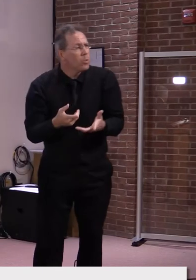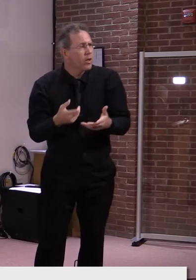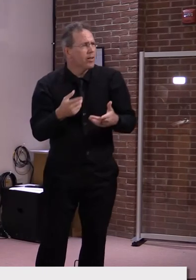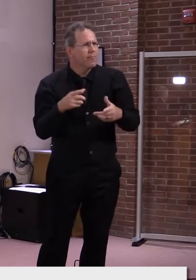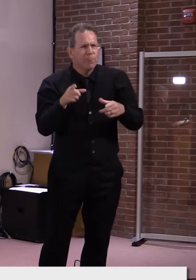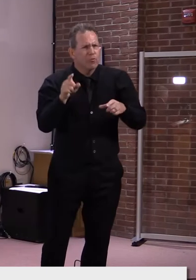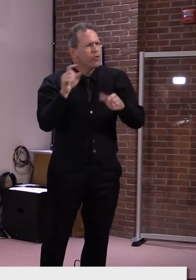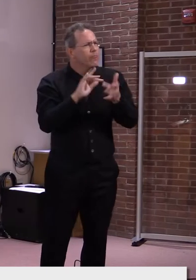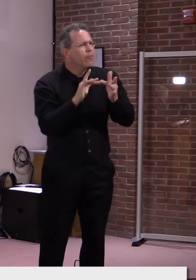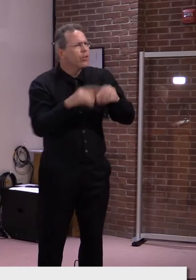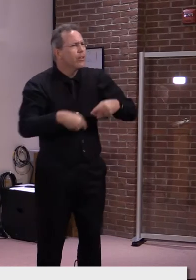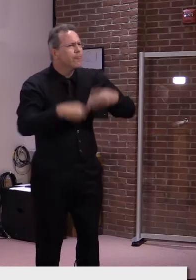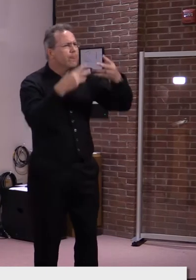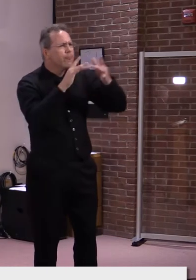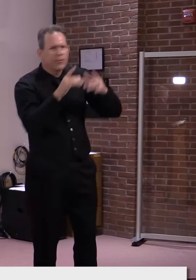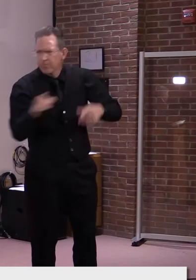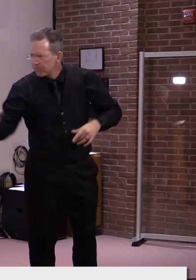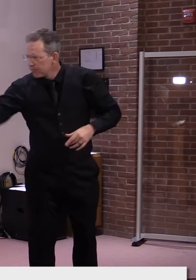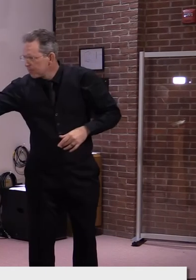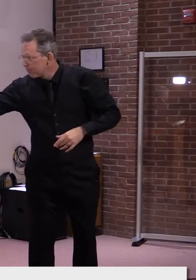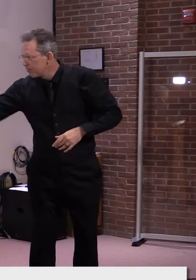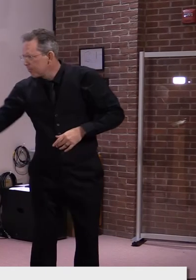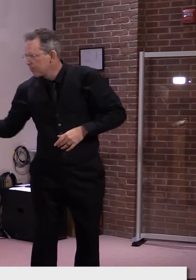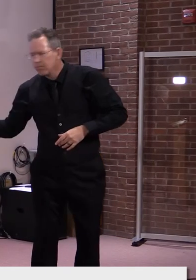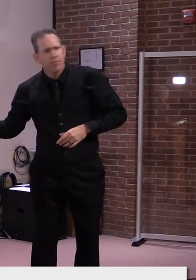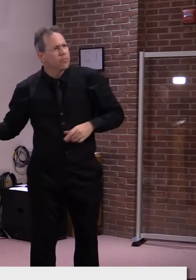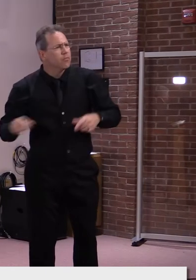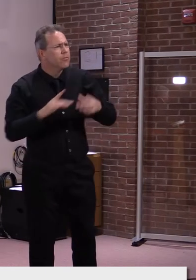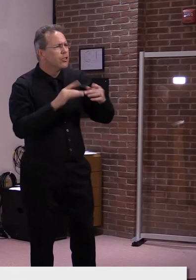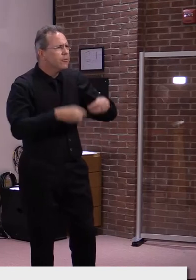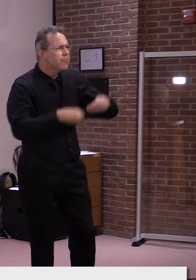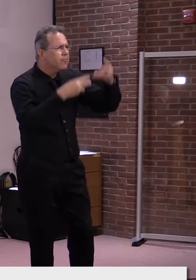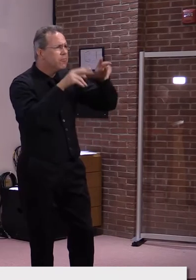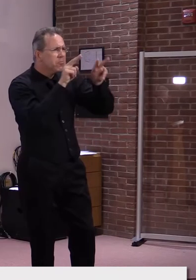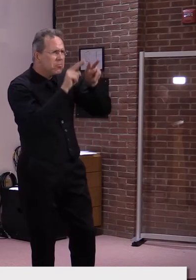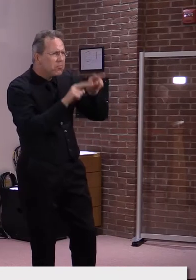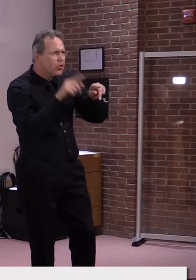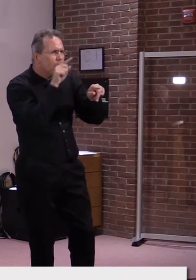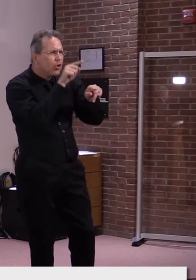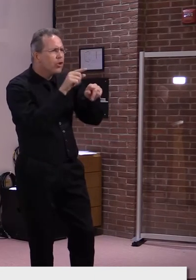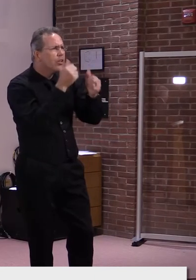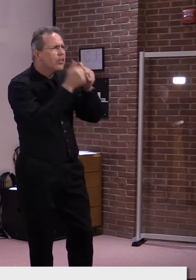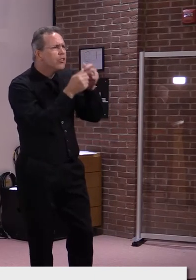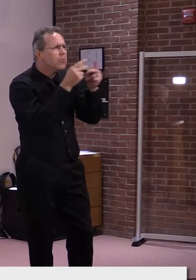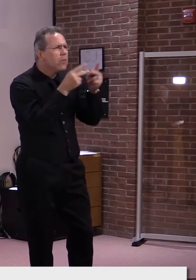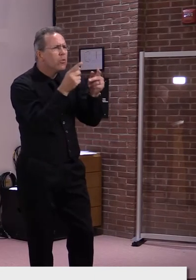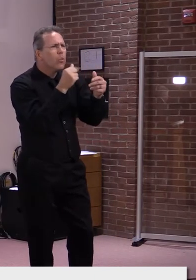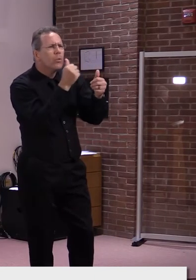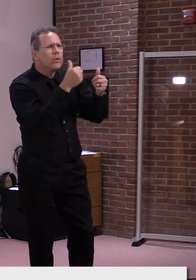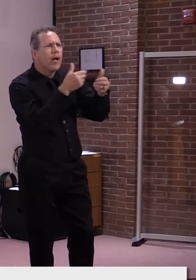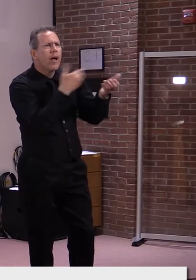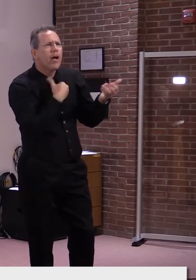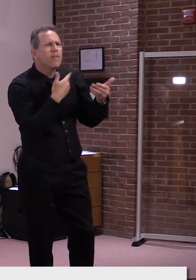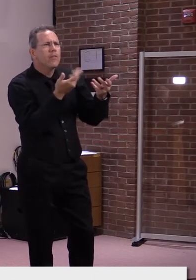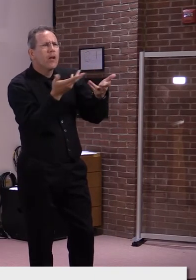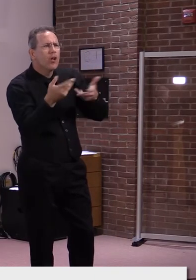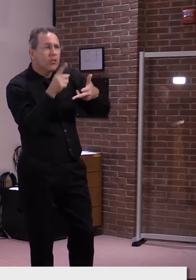various vaccines are being used at various locations on the website, but at the same time,